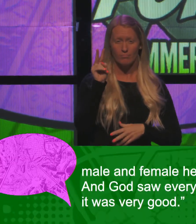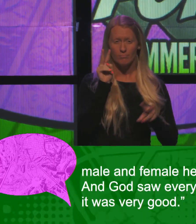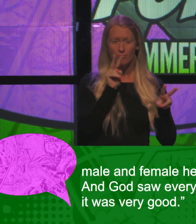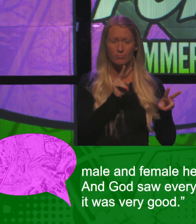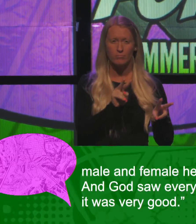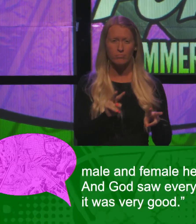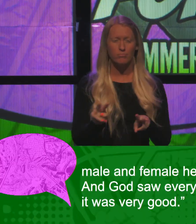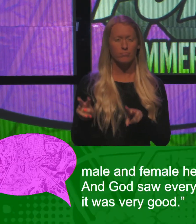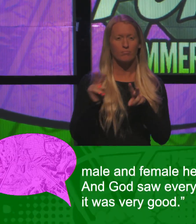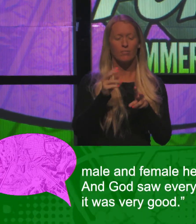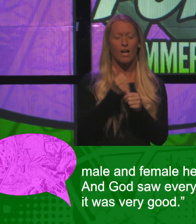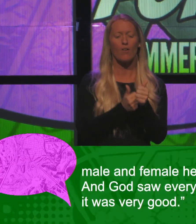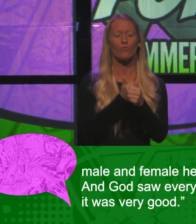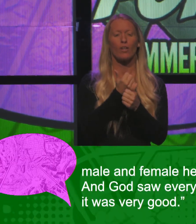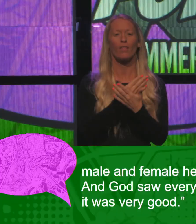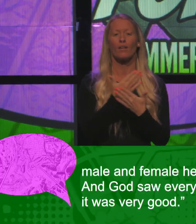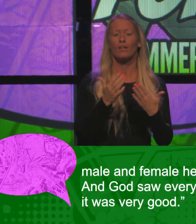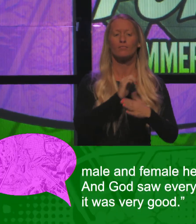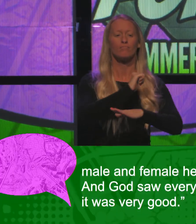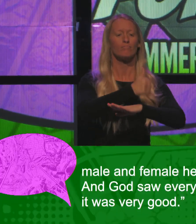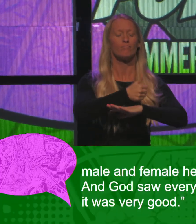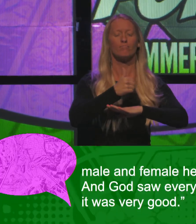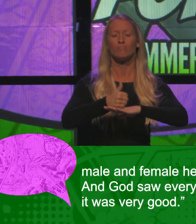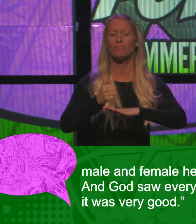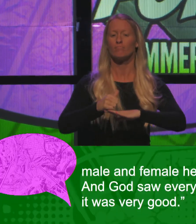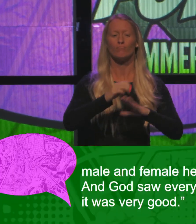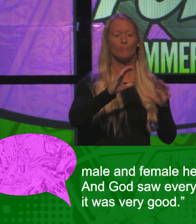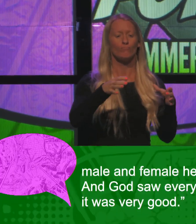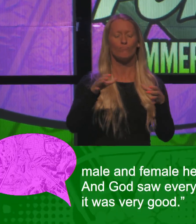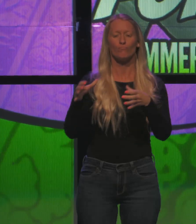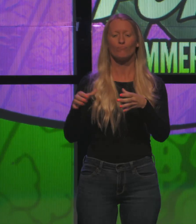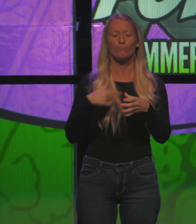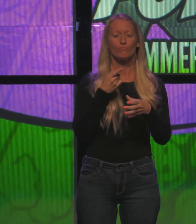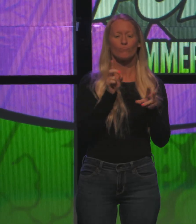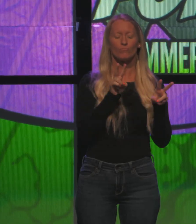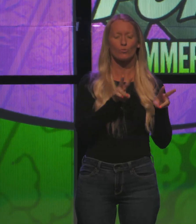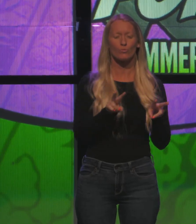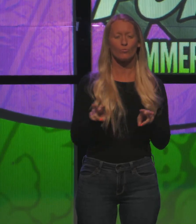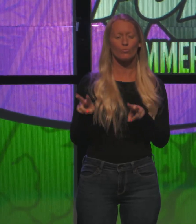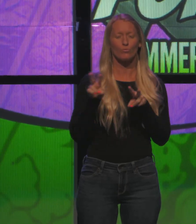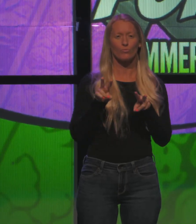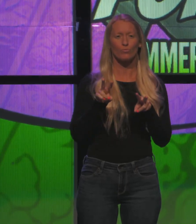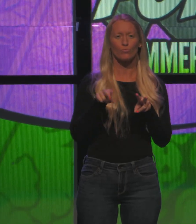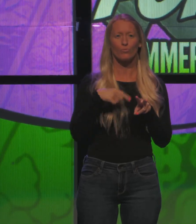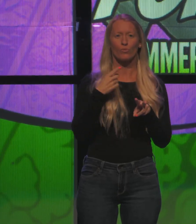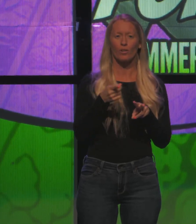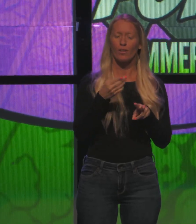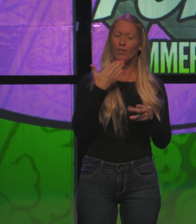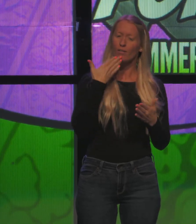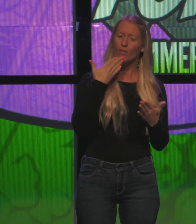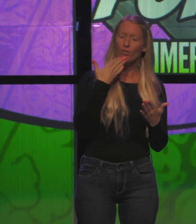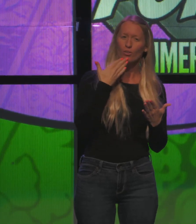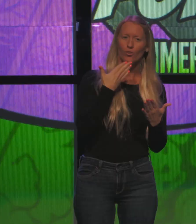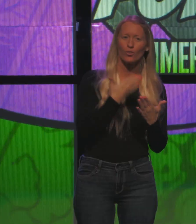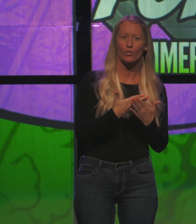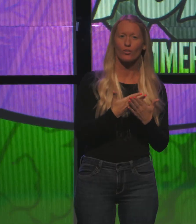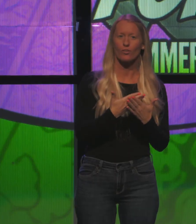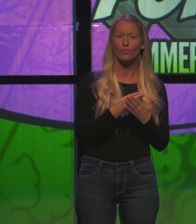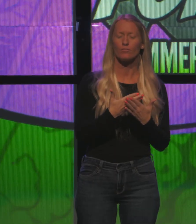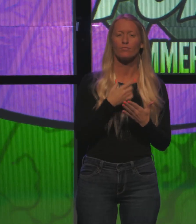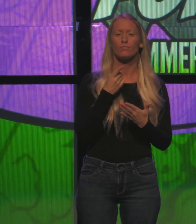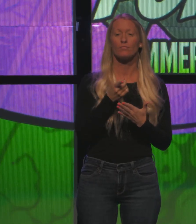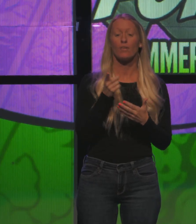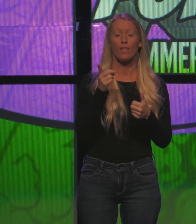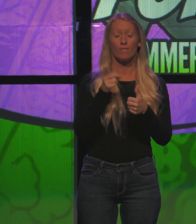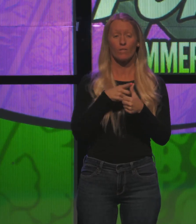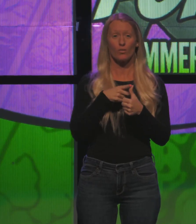had made, and behold, it was very good. The first thing that God noticed in you, the